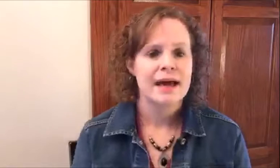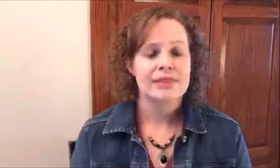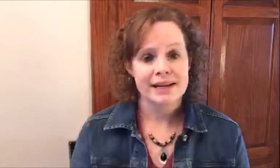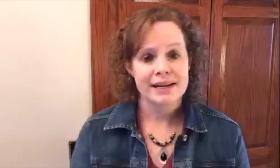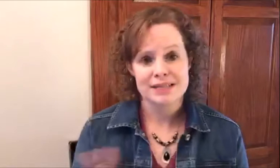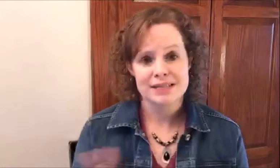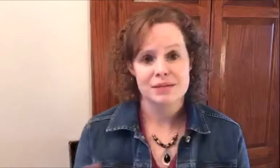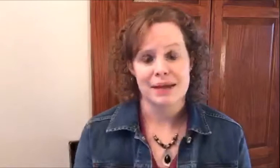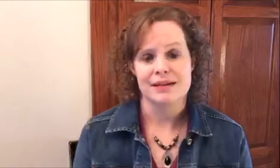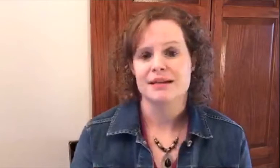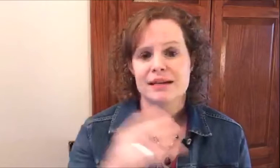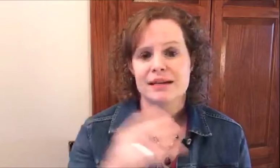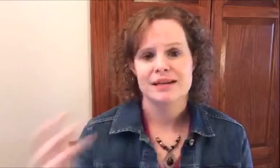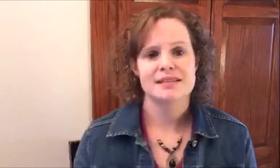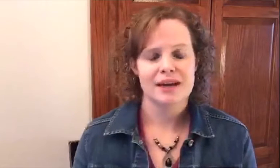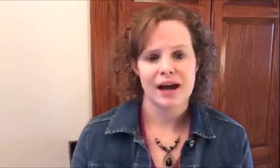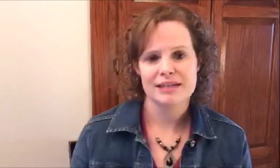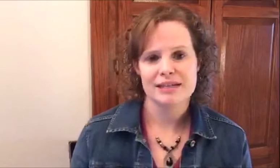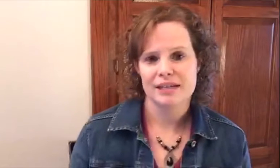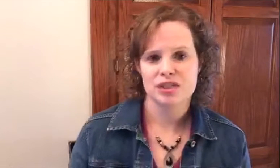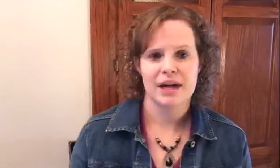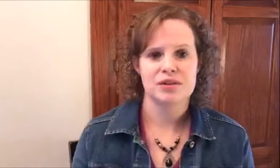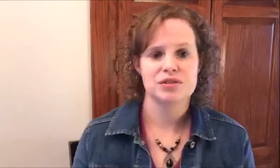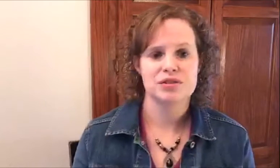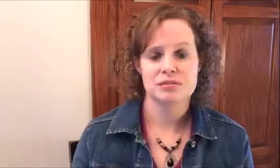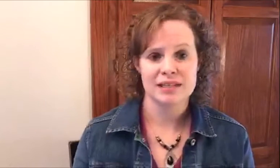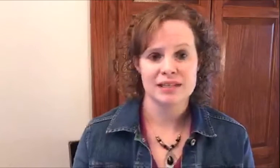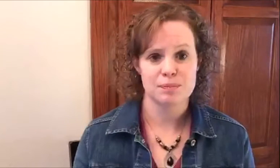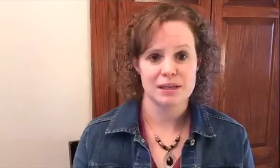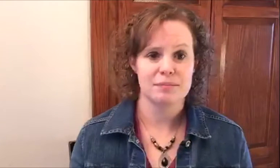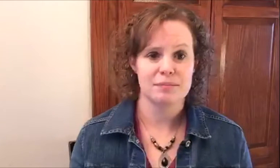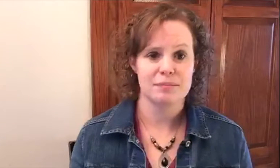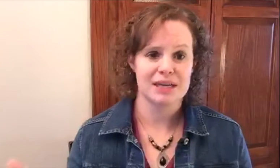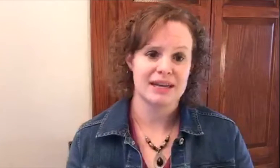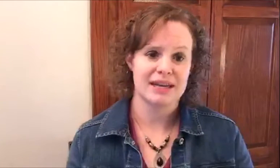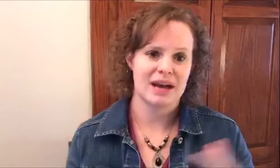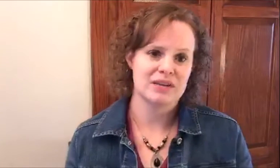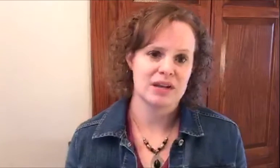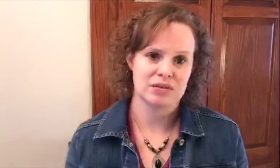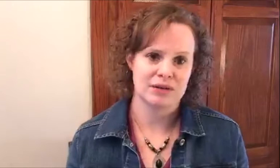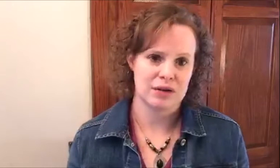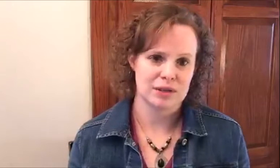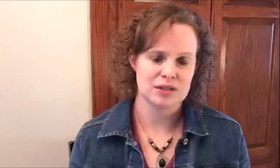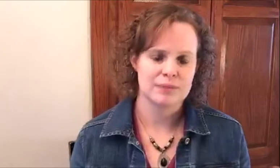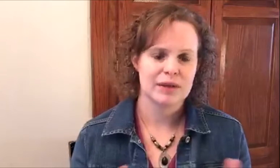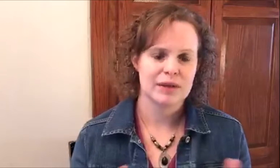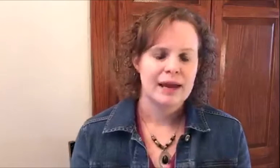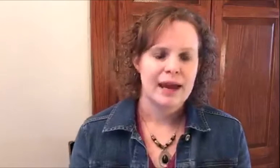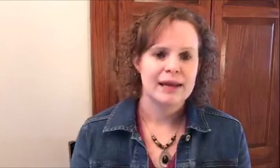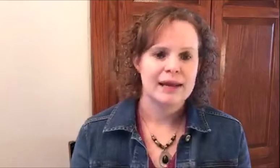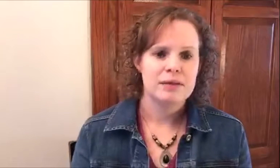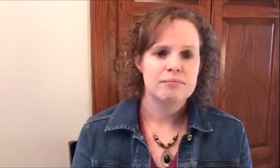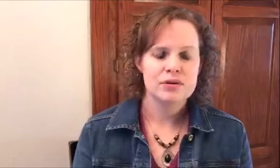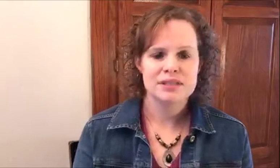That is a debate. Does it cause a child to not speak because they have another language? And most of